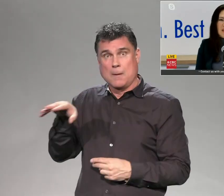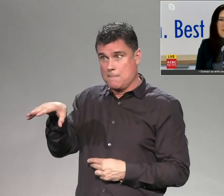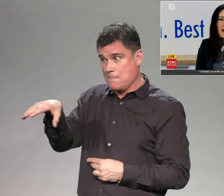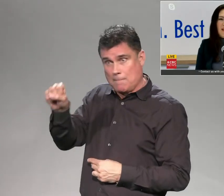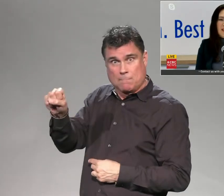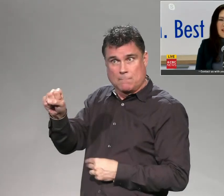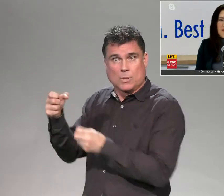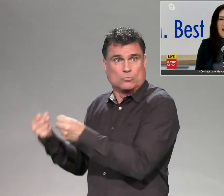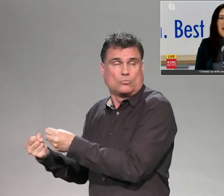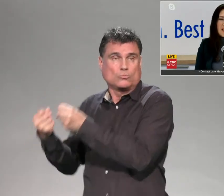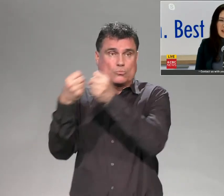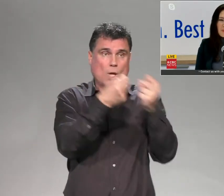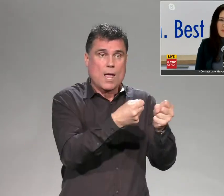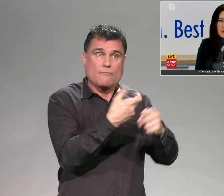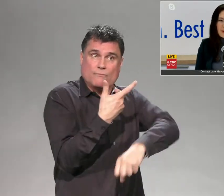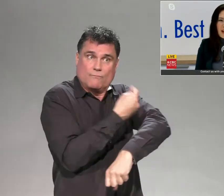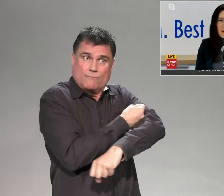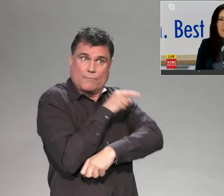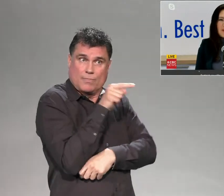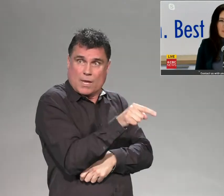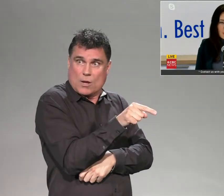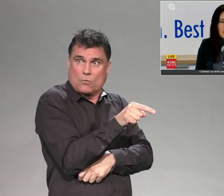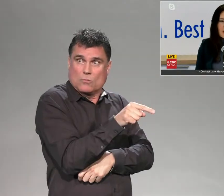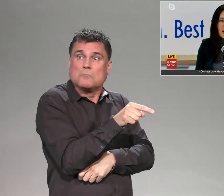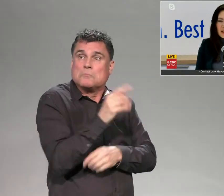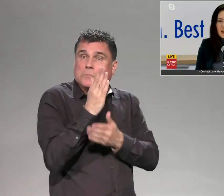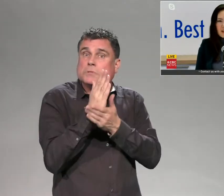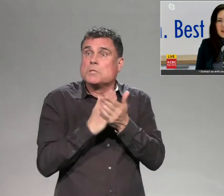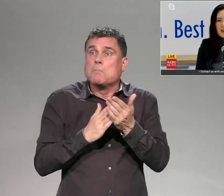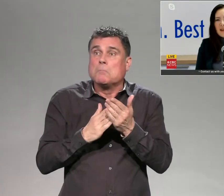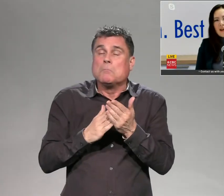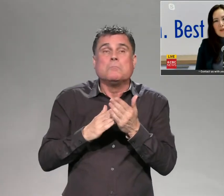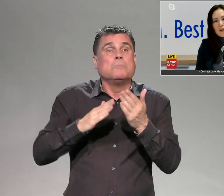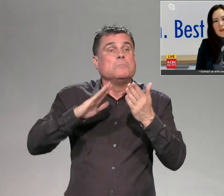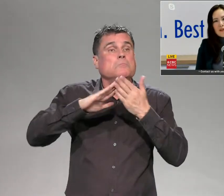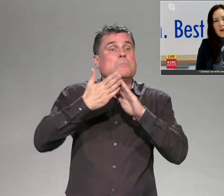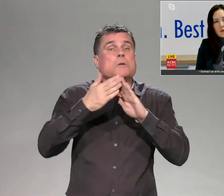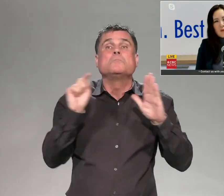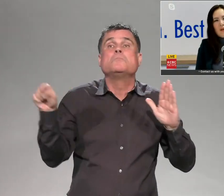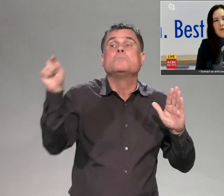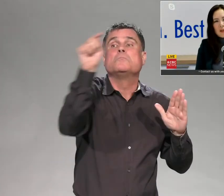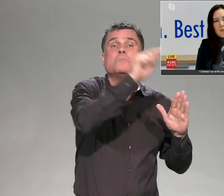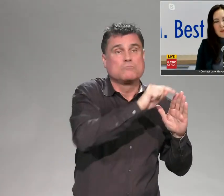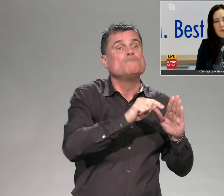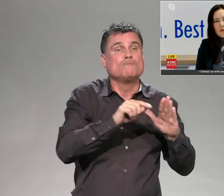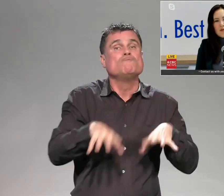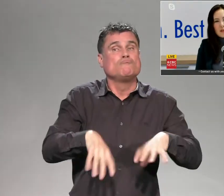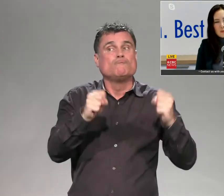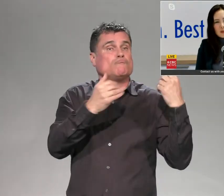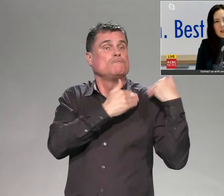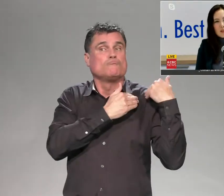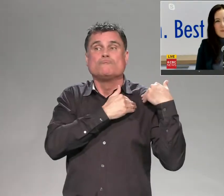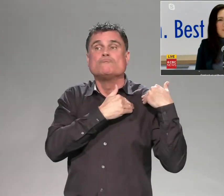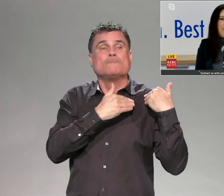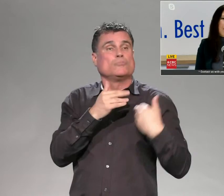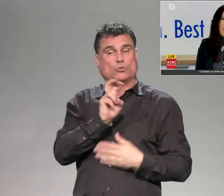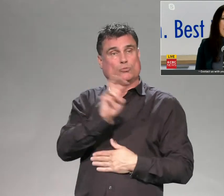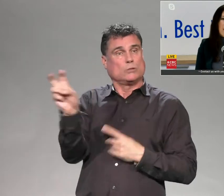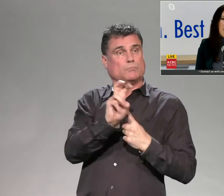and municipalities have stepped up to help and support in that area, as well as our own arrangement with